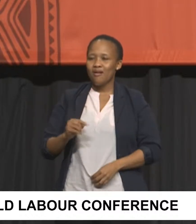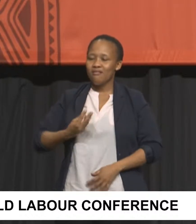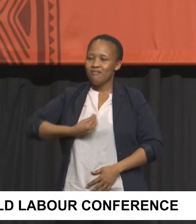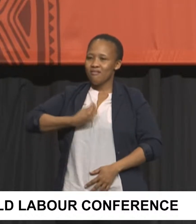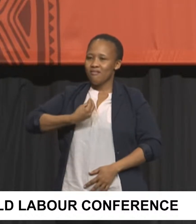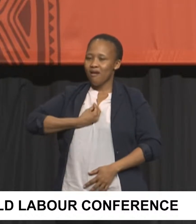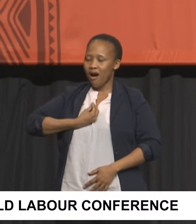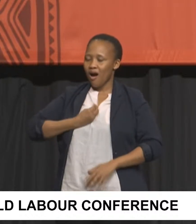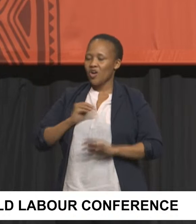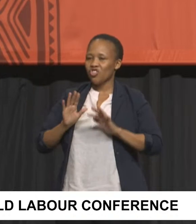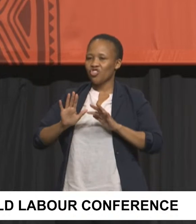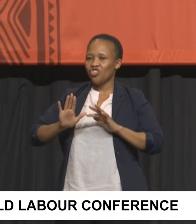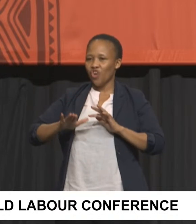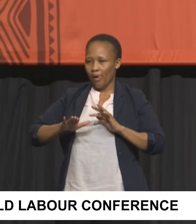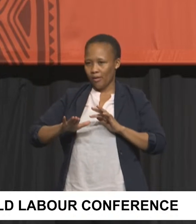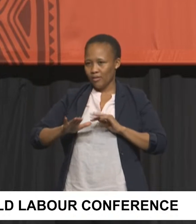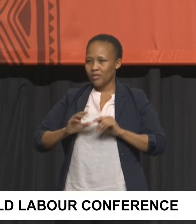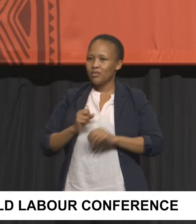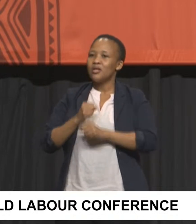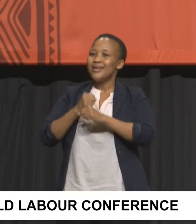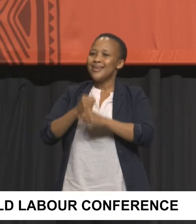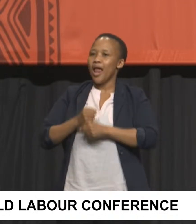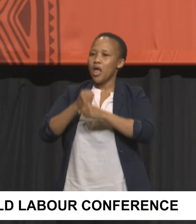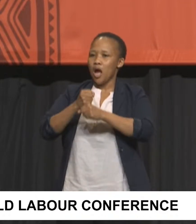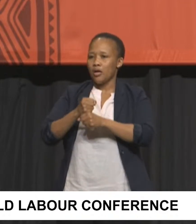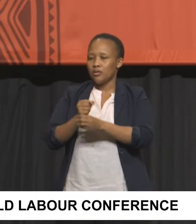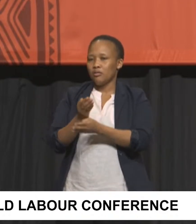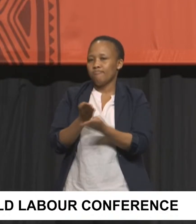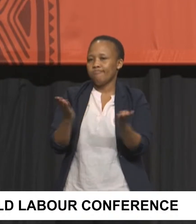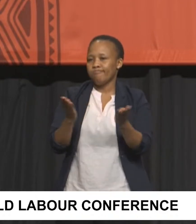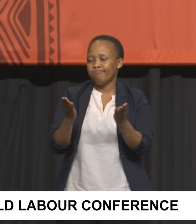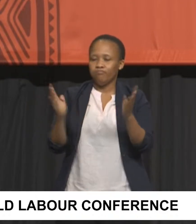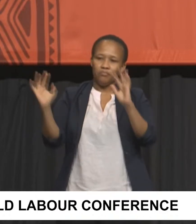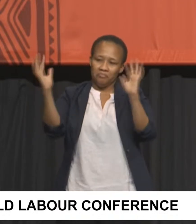them a warm round of applause.